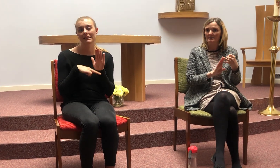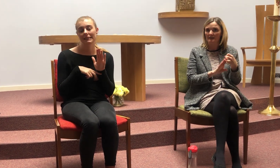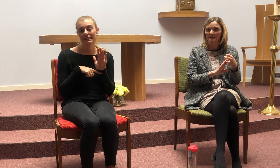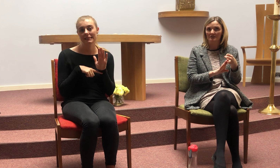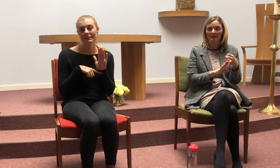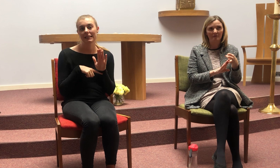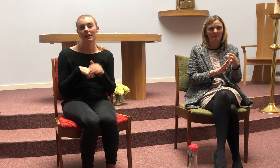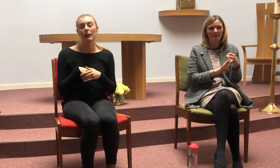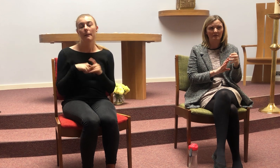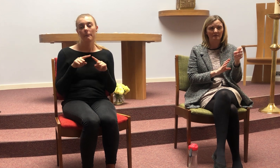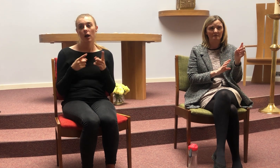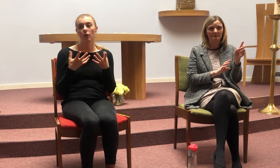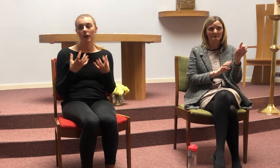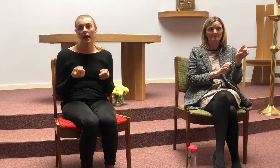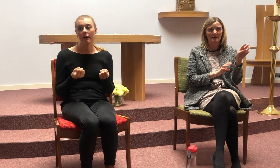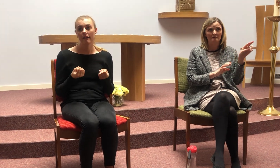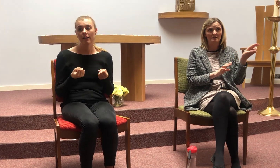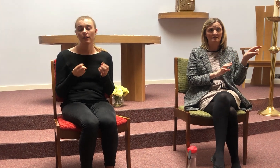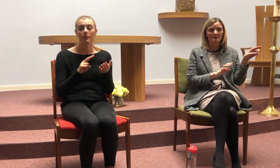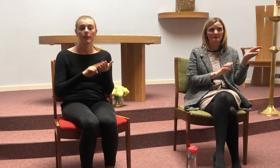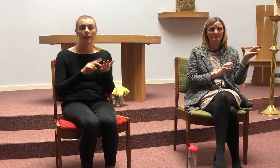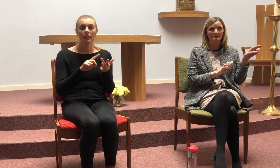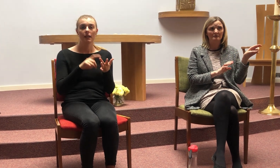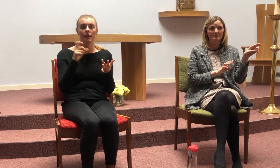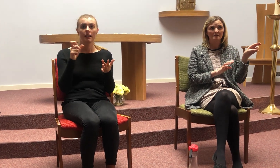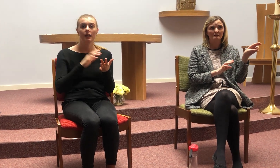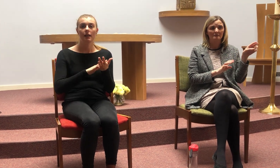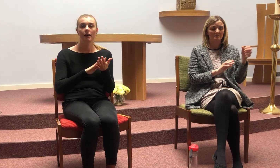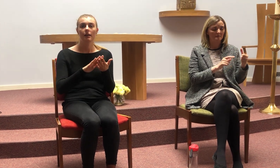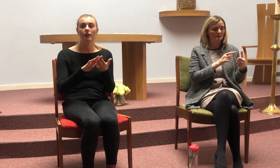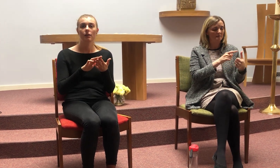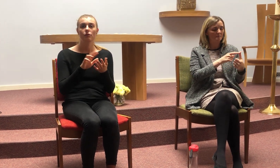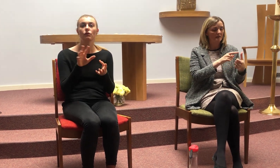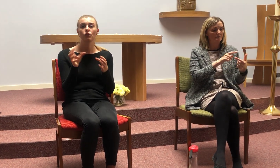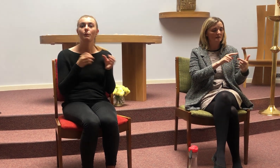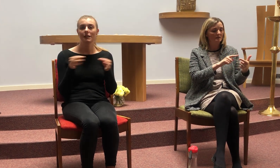So Nicholas and Alan are deaf, and then there's Mary,